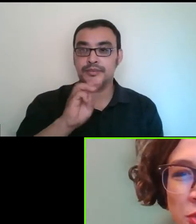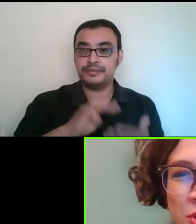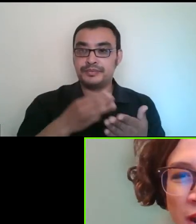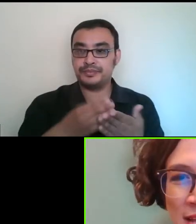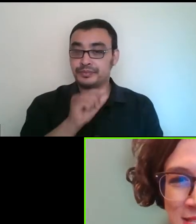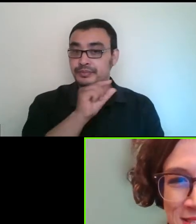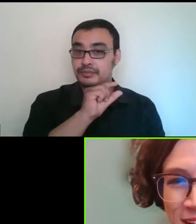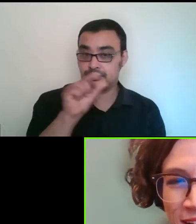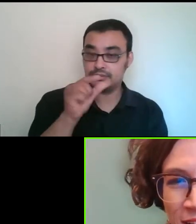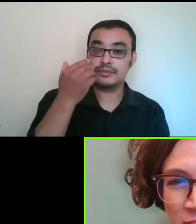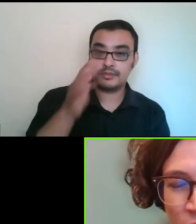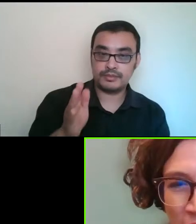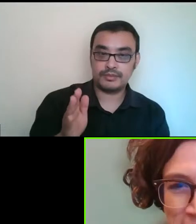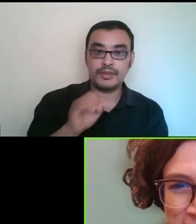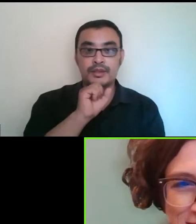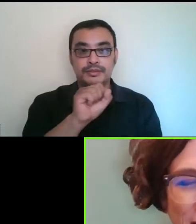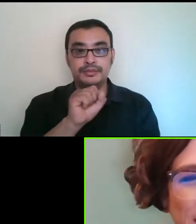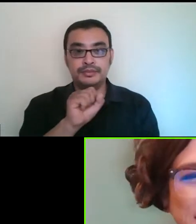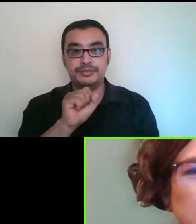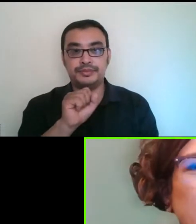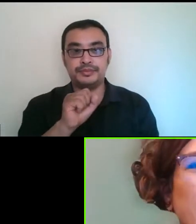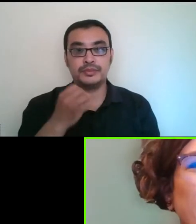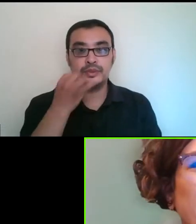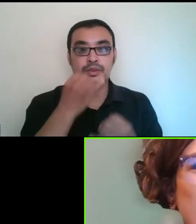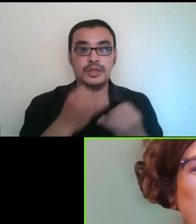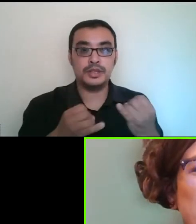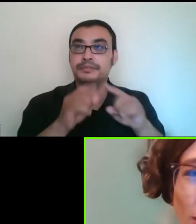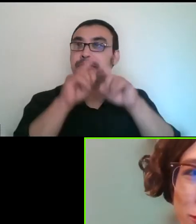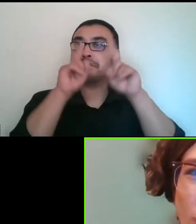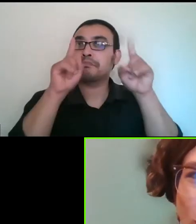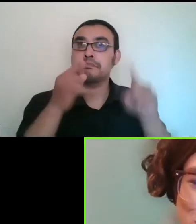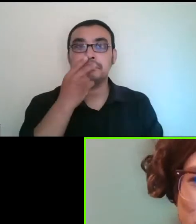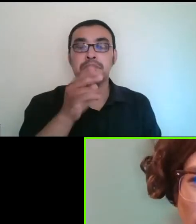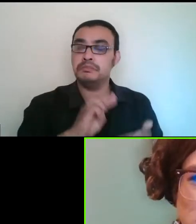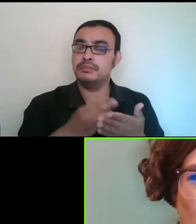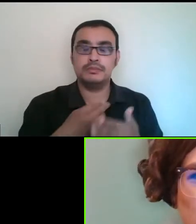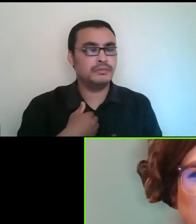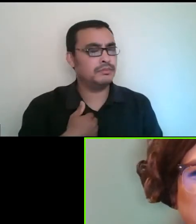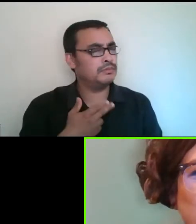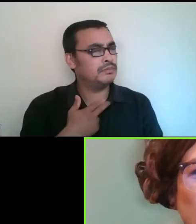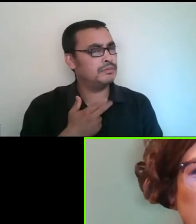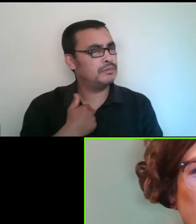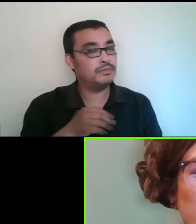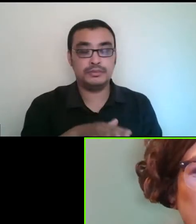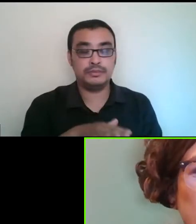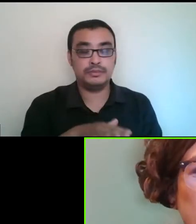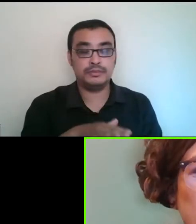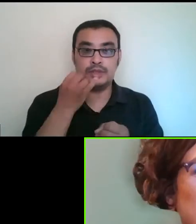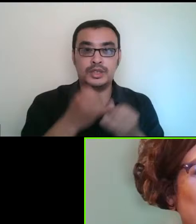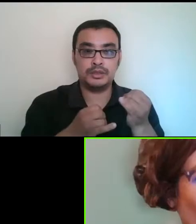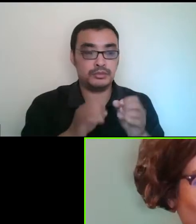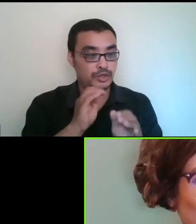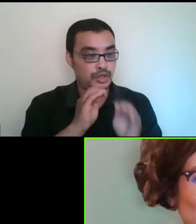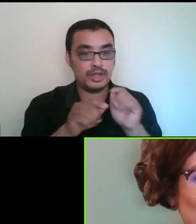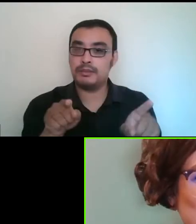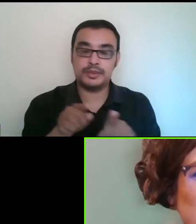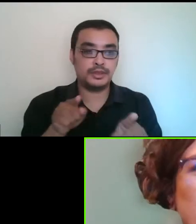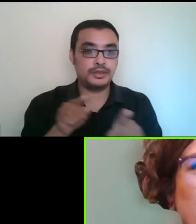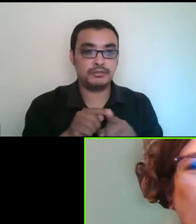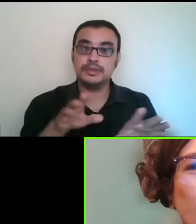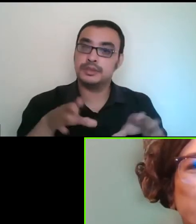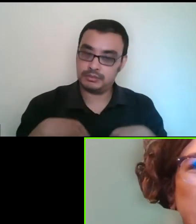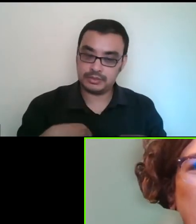loved your last slide. And I really loved also your last comment. I totally agree. Well, you are the